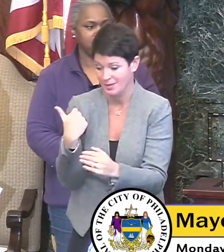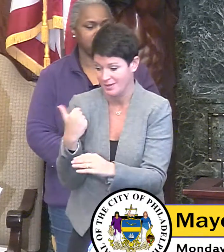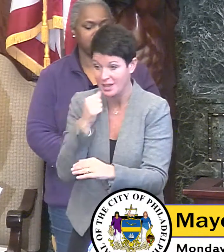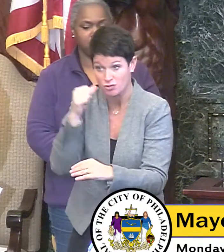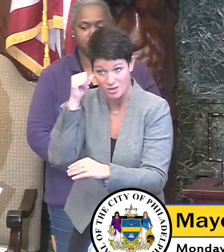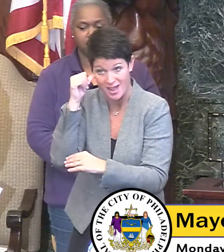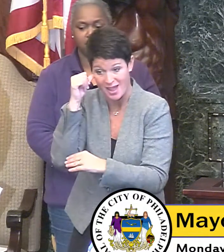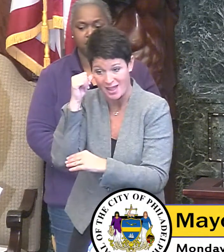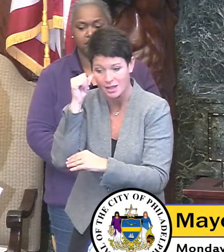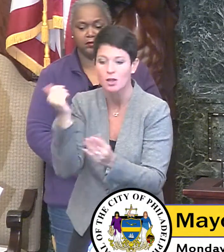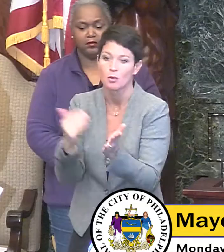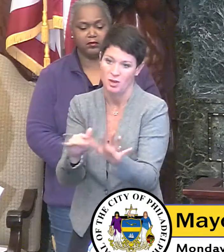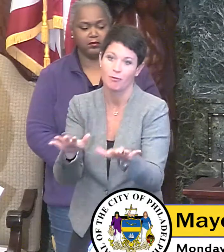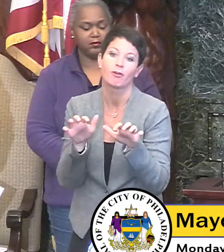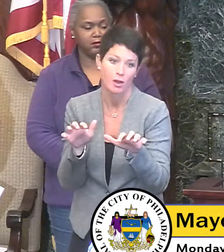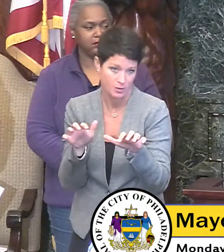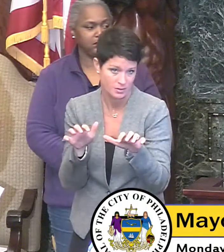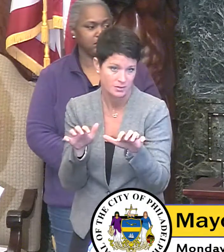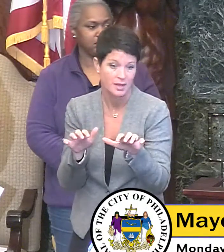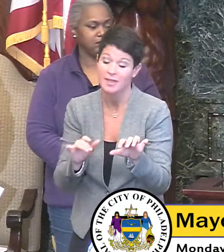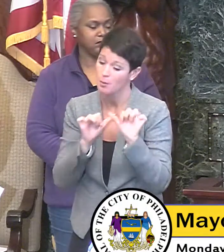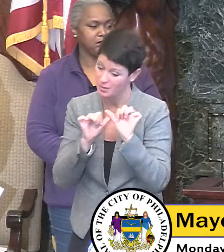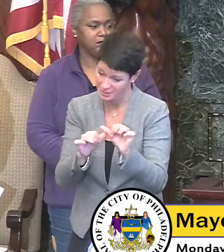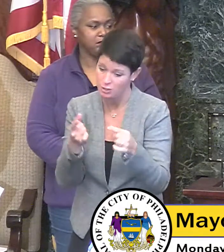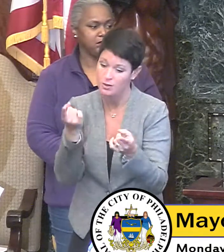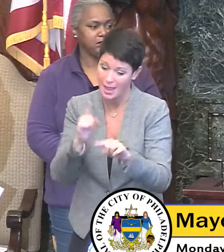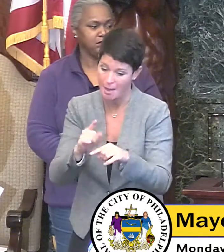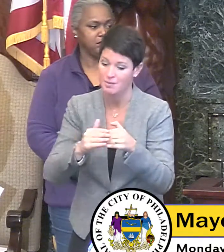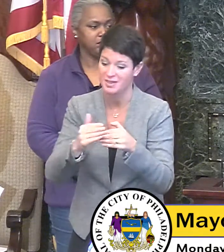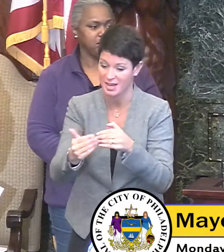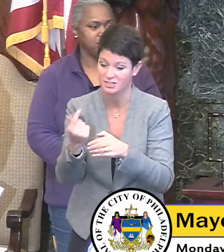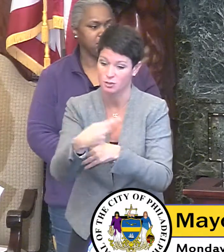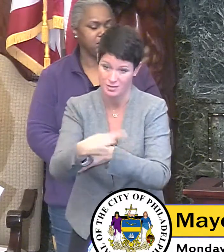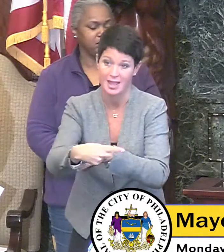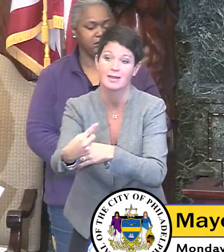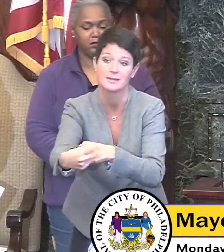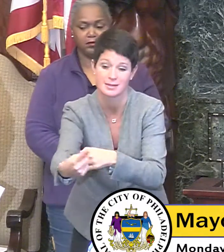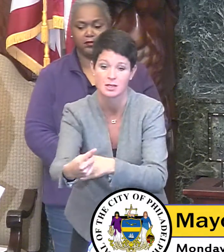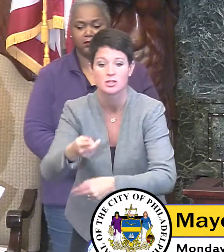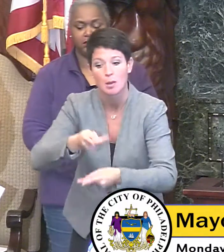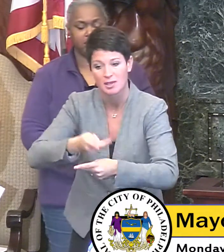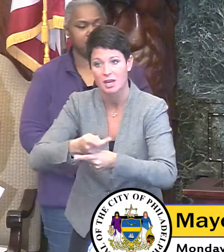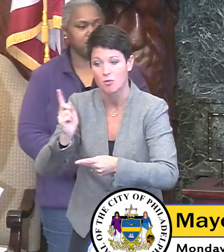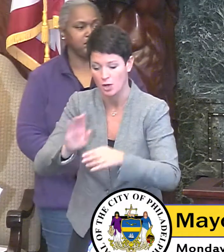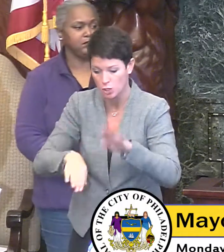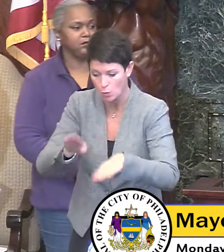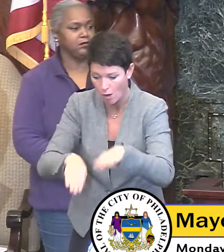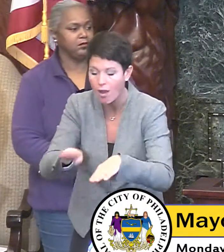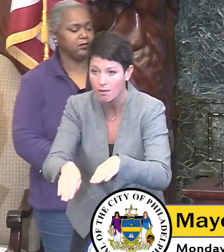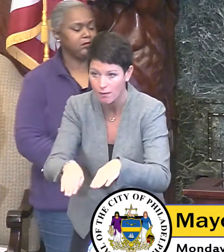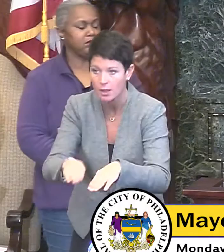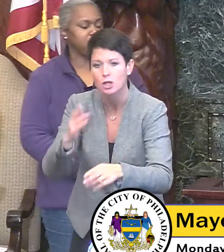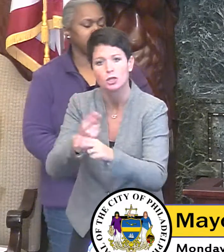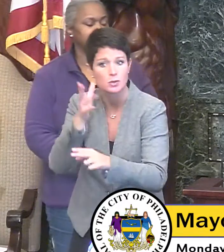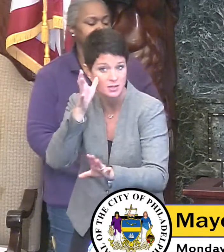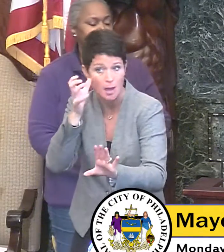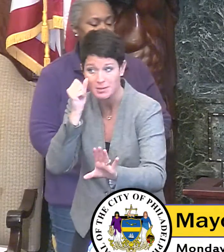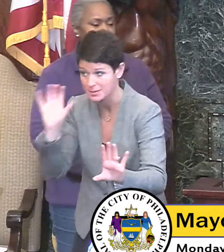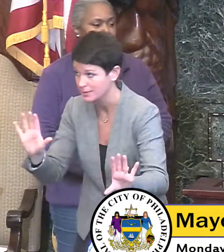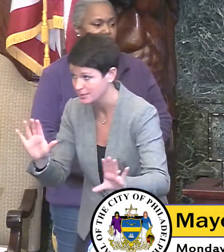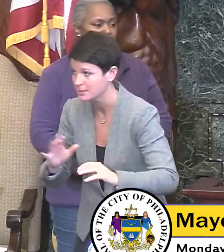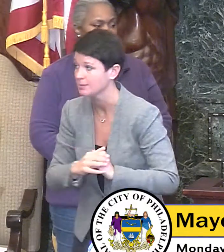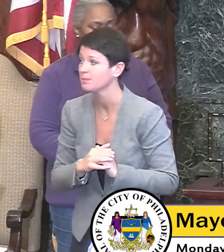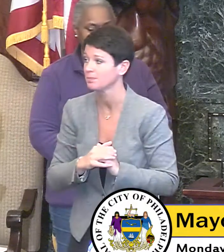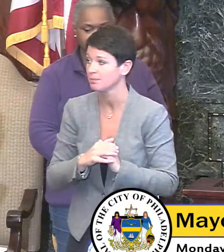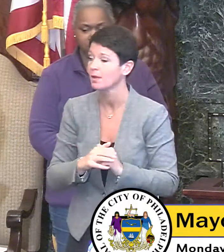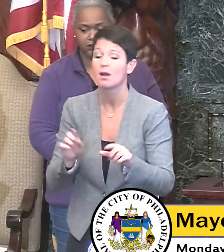temperatures has refrozen, and that will continue to happen over the next couple of days. So be careful where you step, and use your common sense. I'm